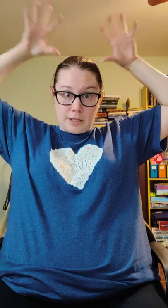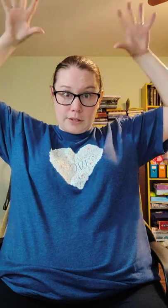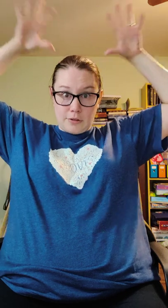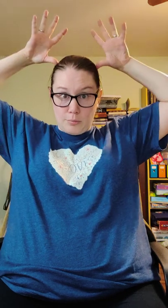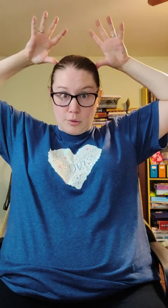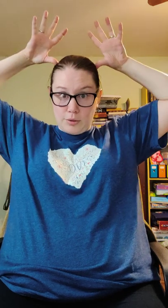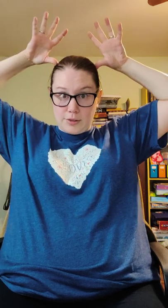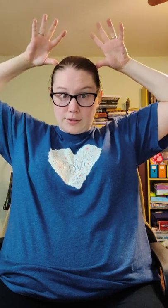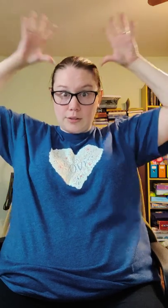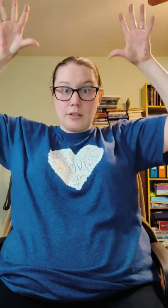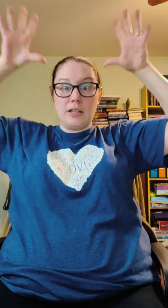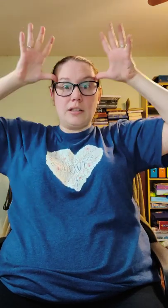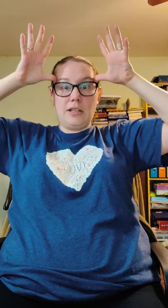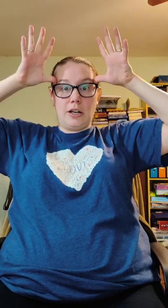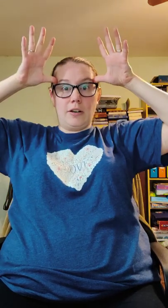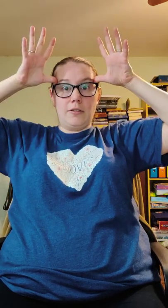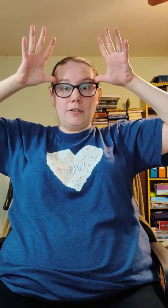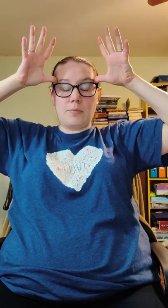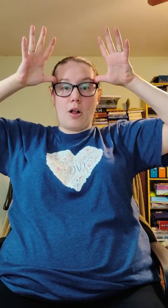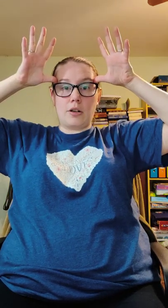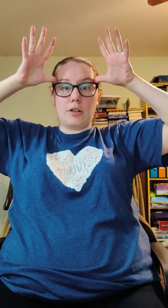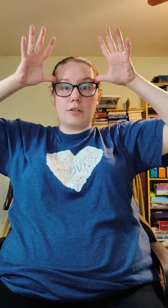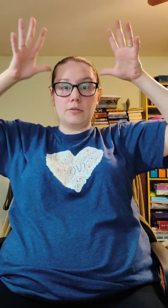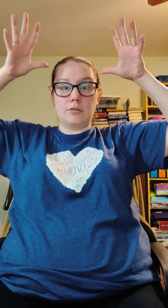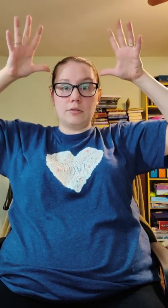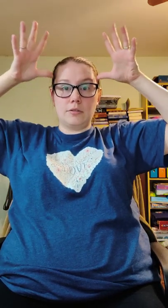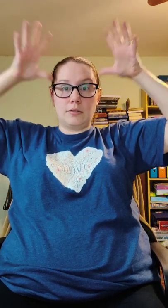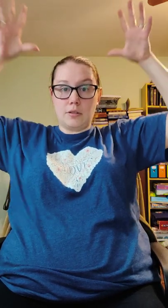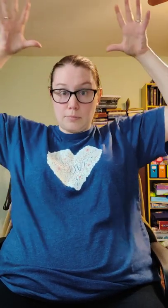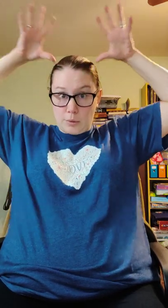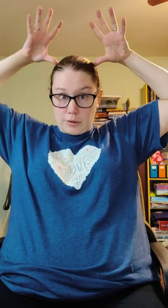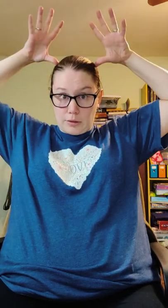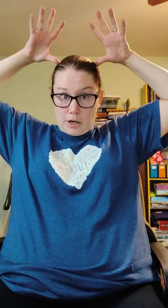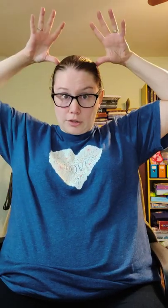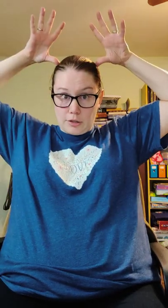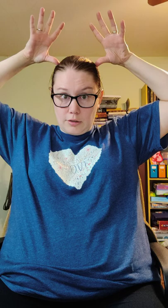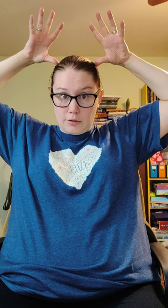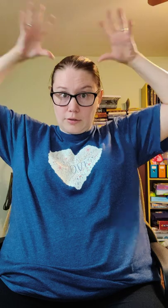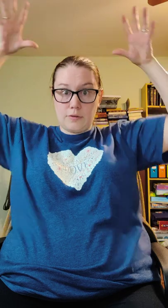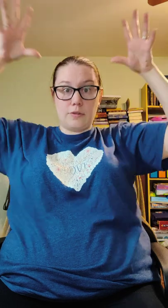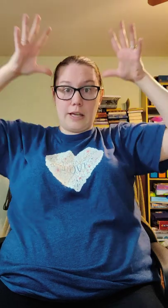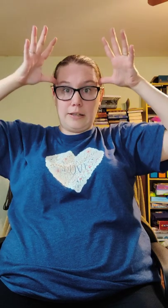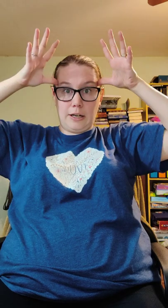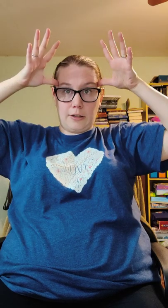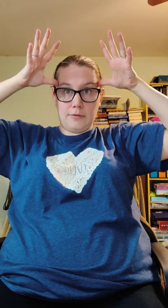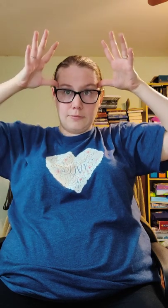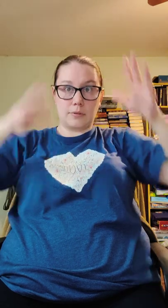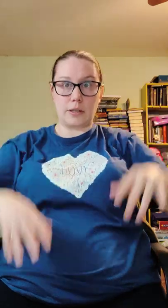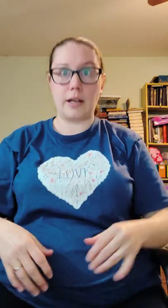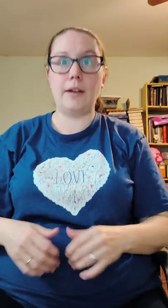So, moose. Deer. Smaller. Moose are larger. Than deer. Okay.